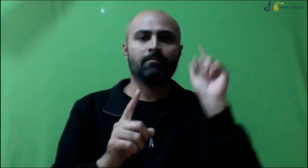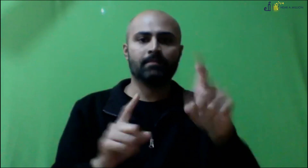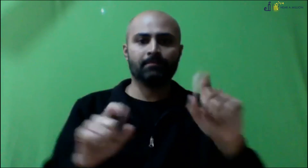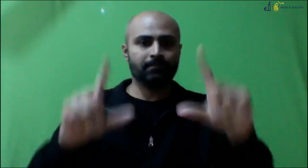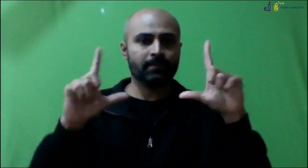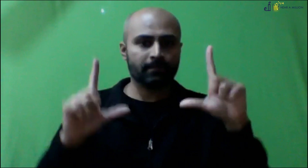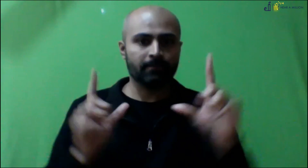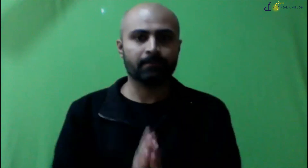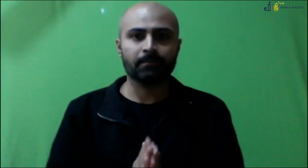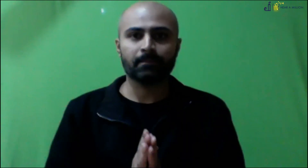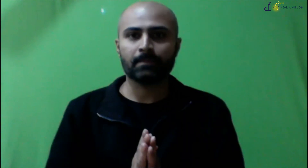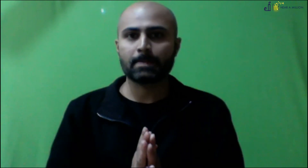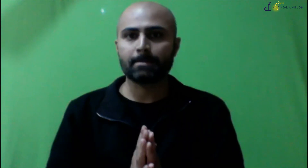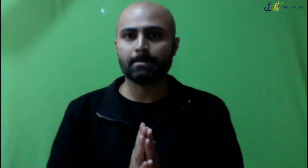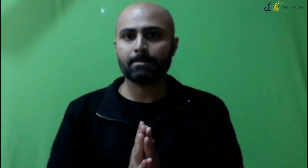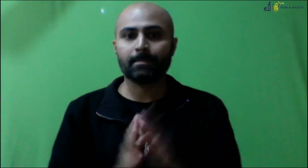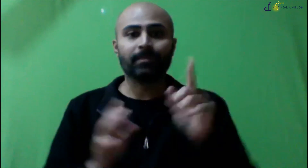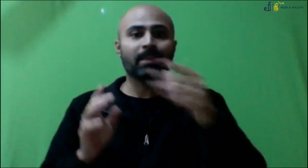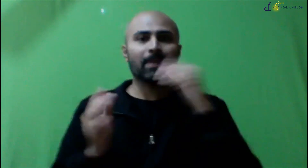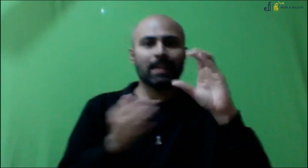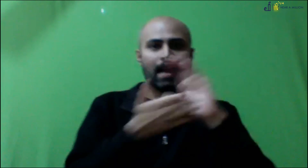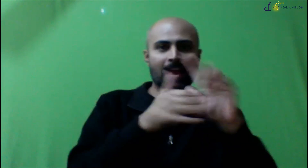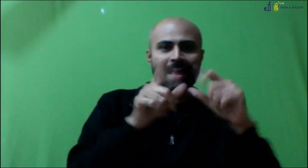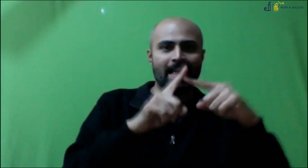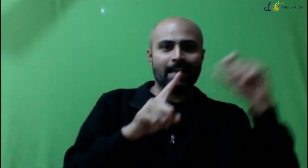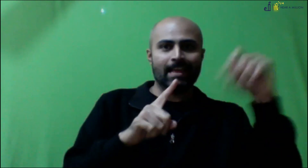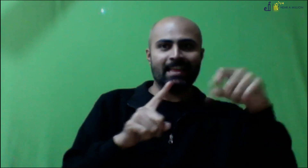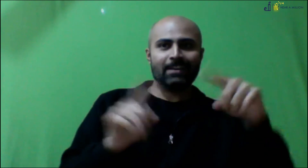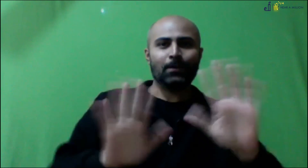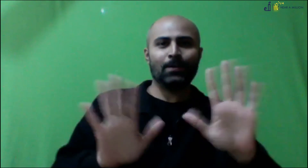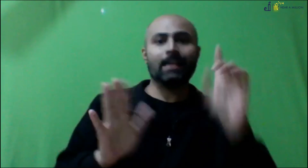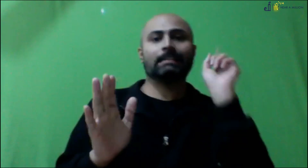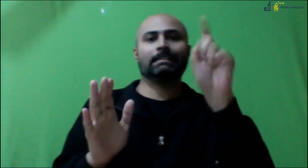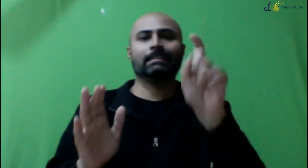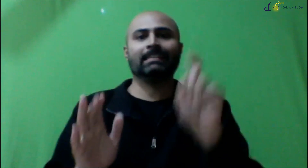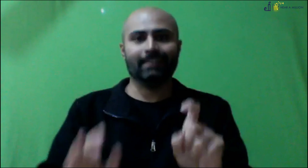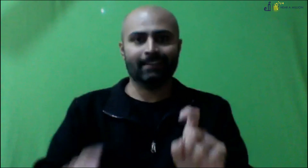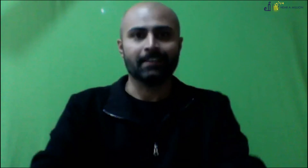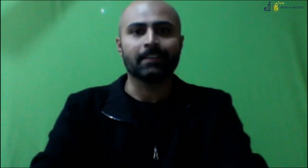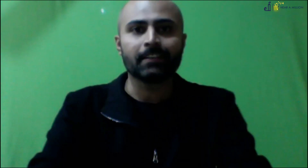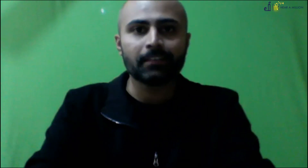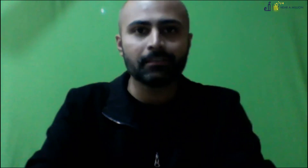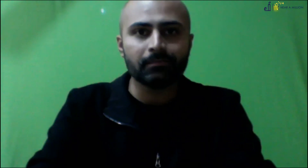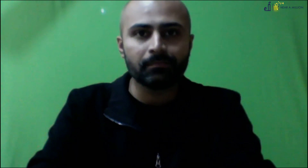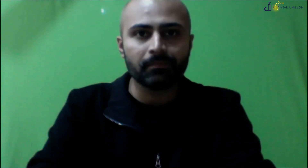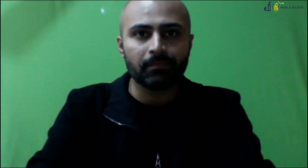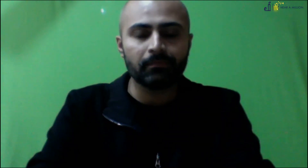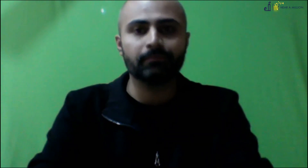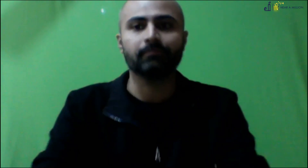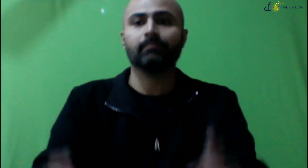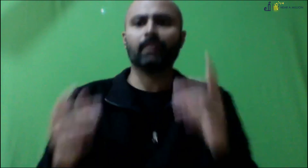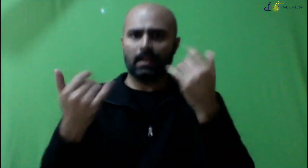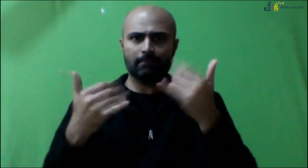the points are clear. Now we will start with the questions. Clicking on it. Please don't send the answer in the chat